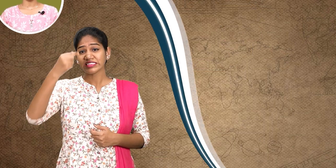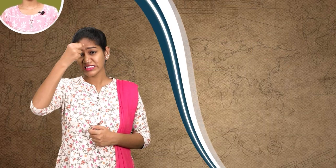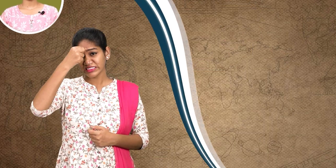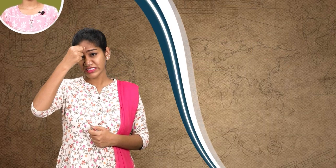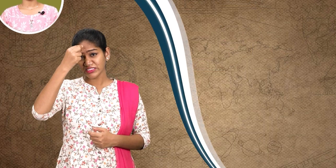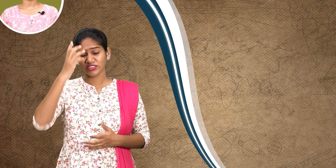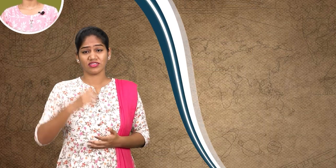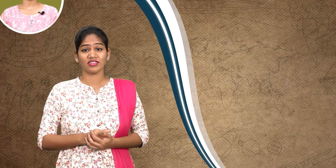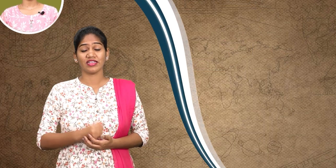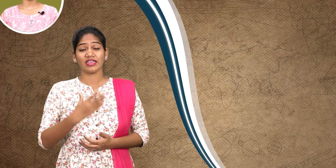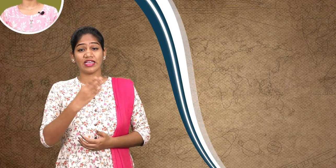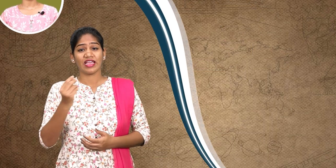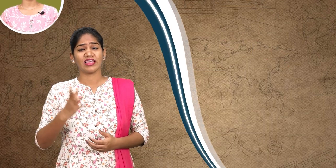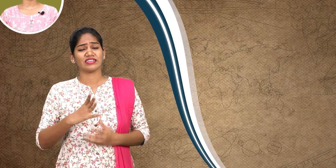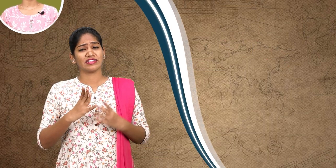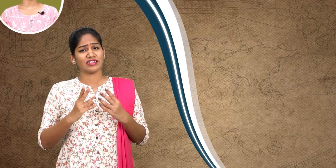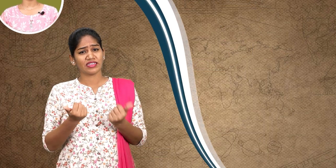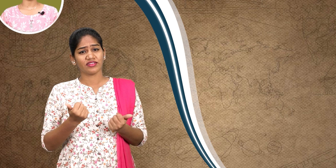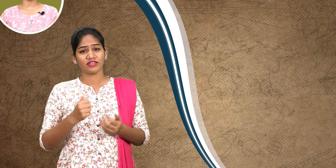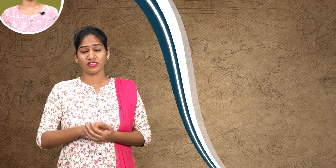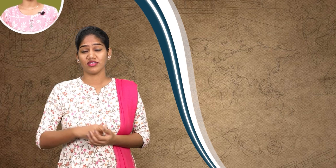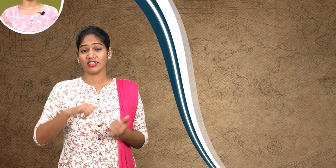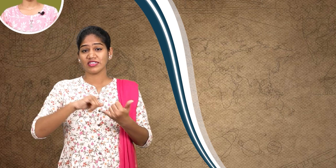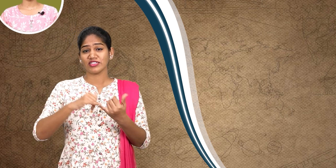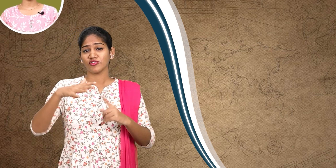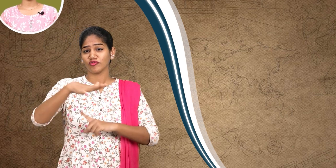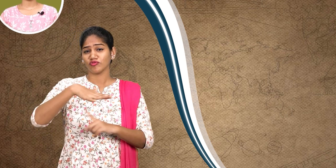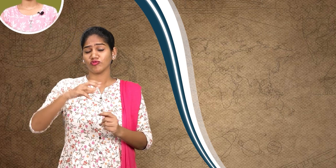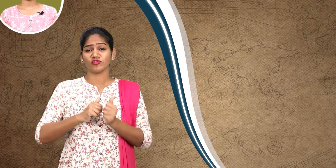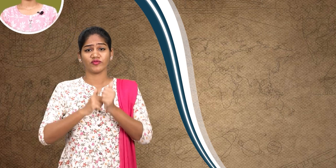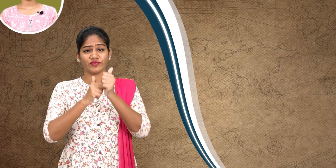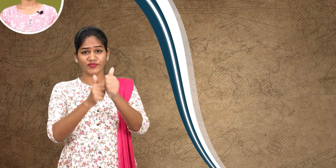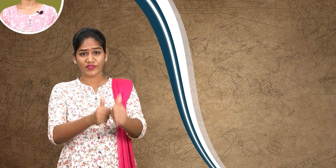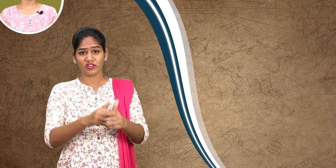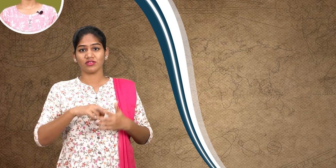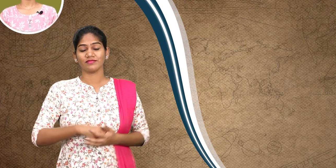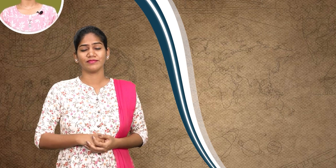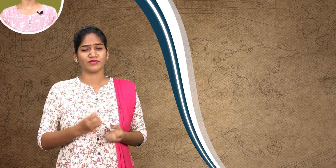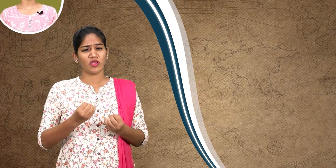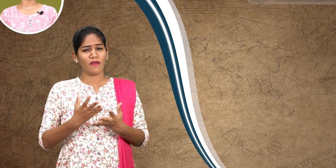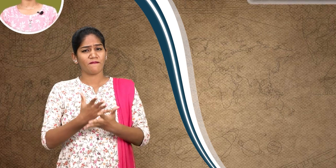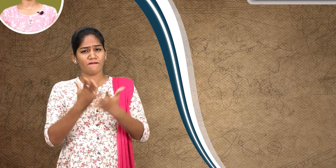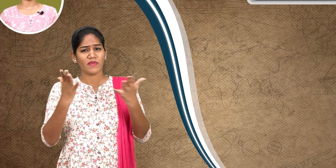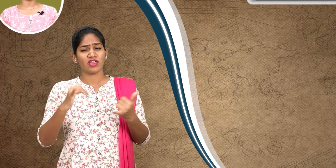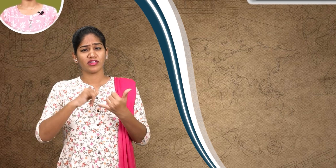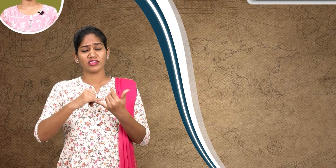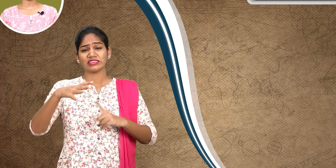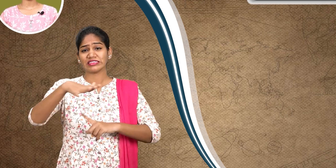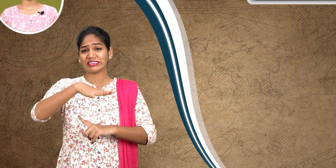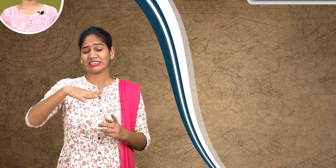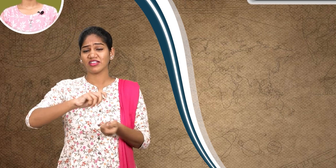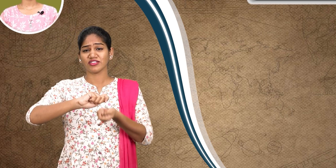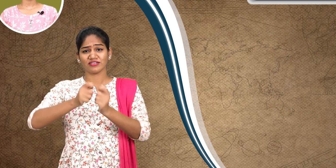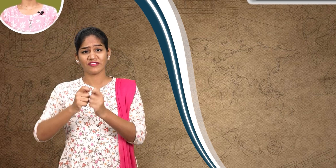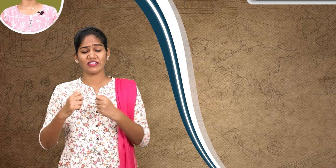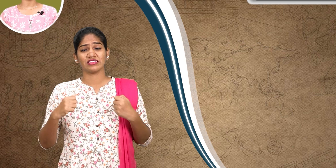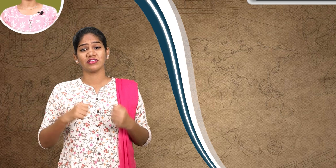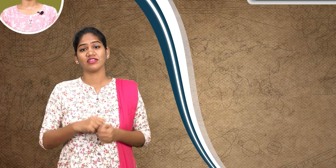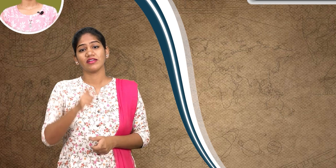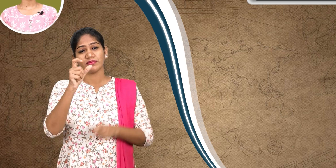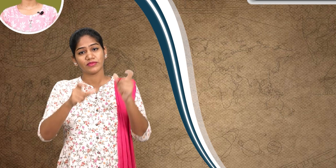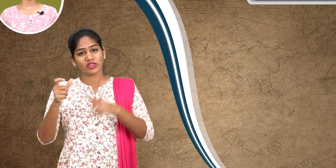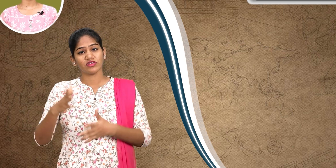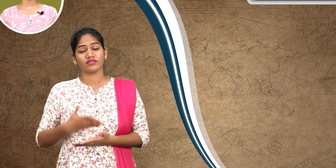issues and eradicate social practices, many social reformers came